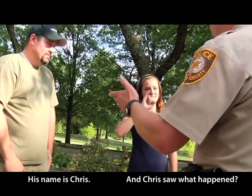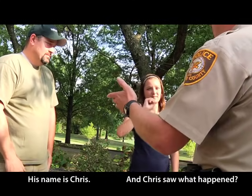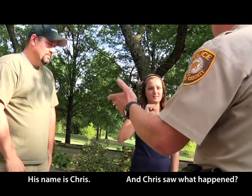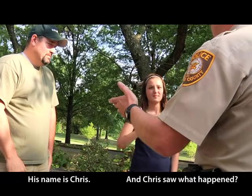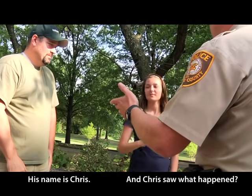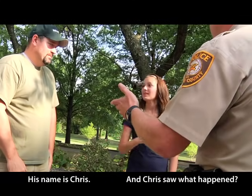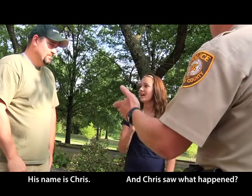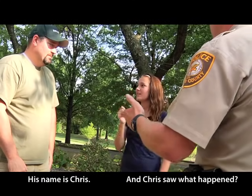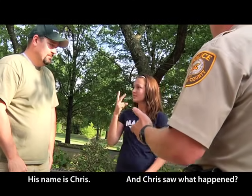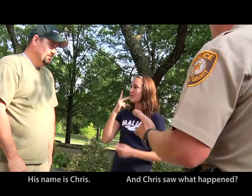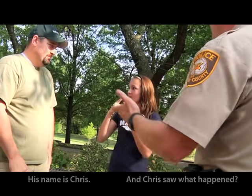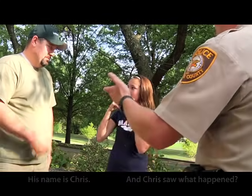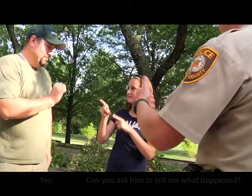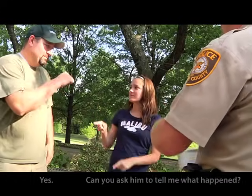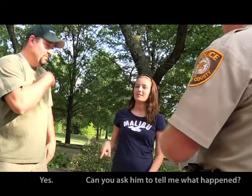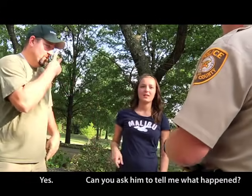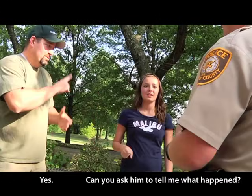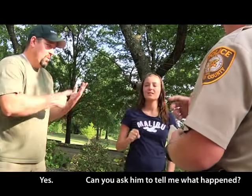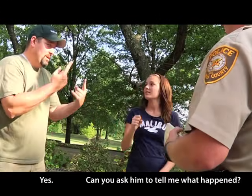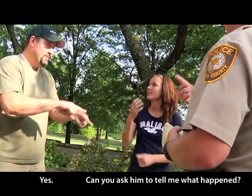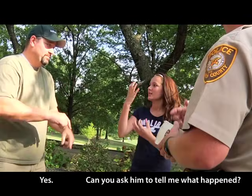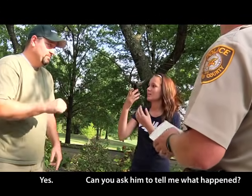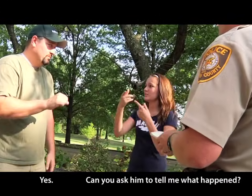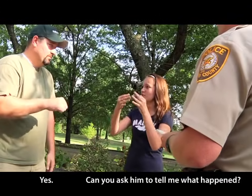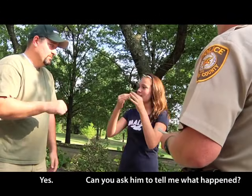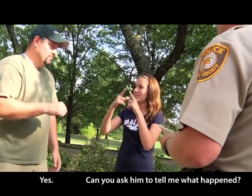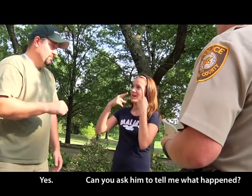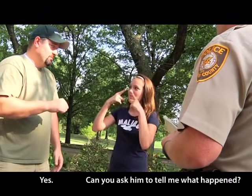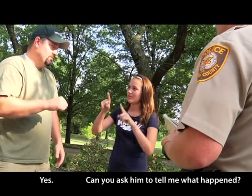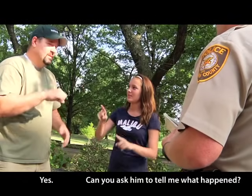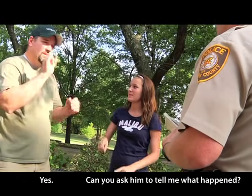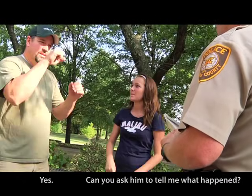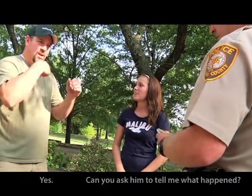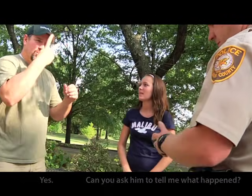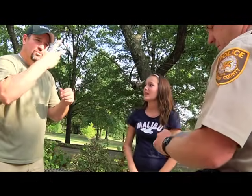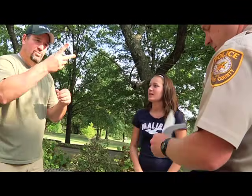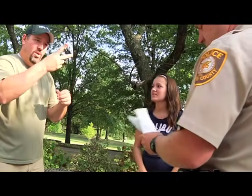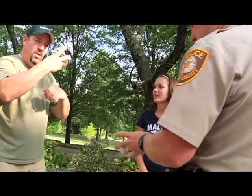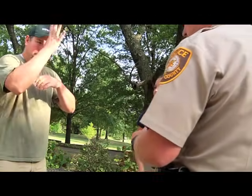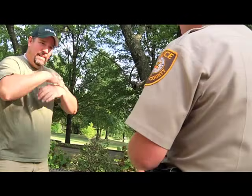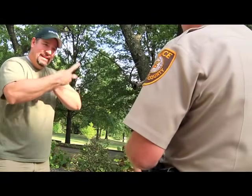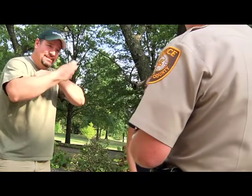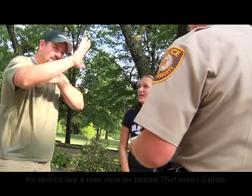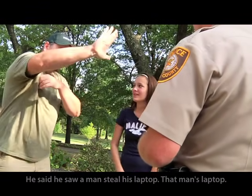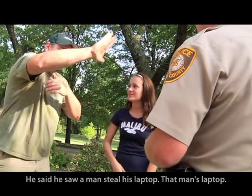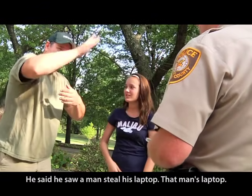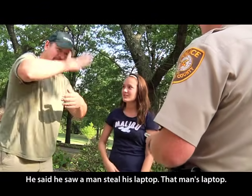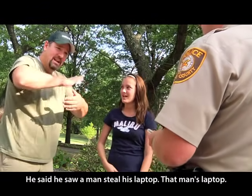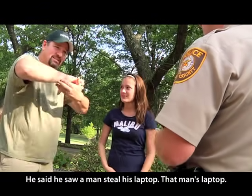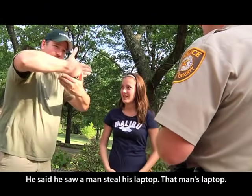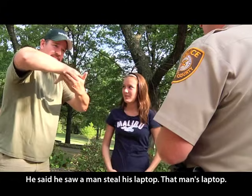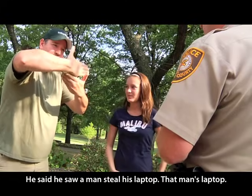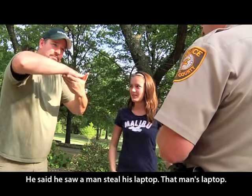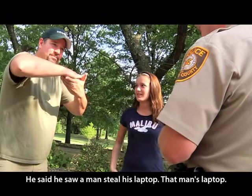what happened? Yeah. Can you ask him to tell me what Chris happened? was striping. He said he saw a man steal his laptop, the man's